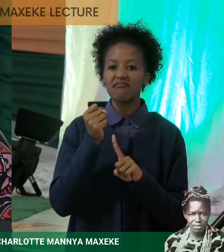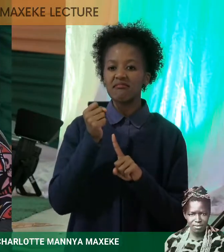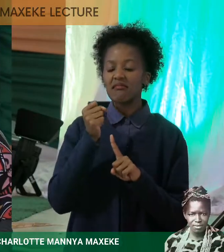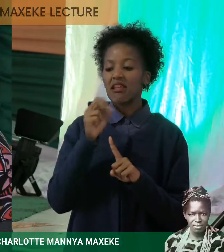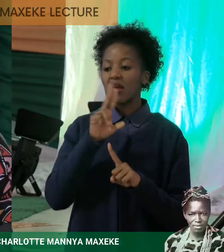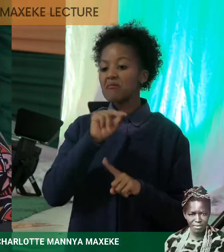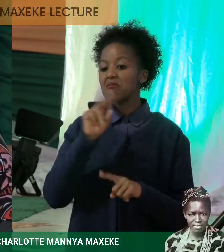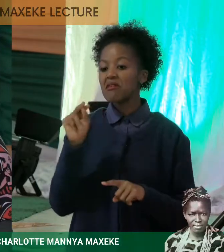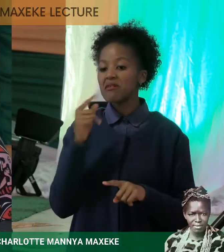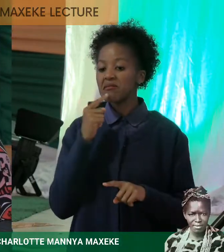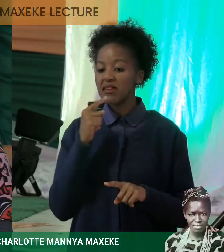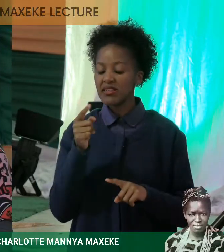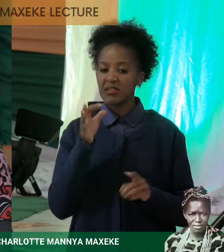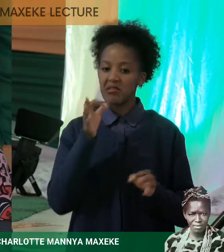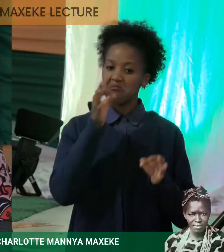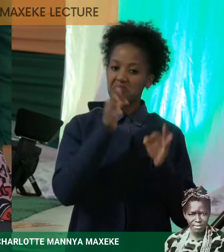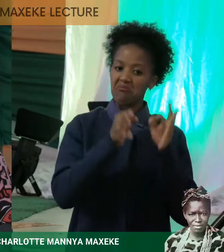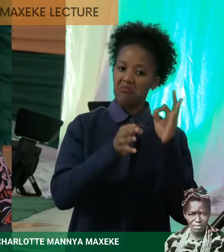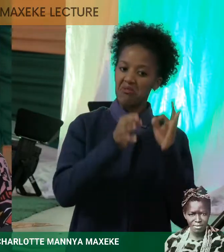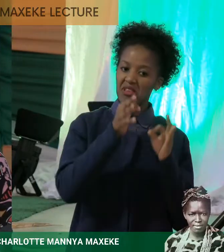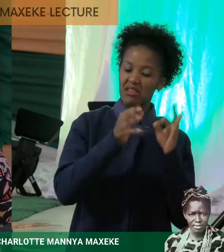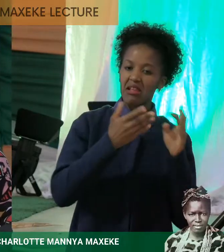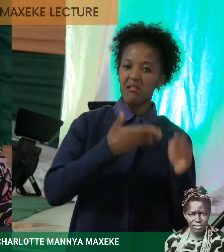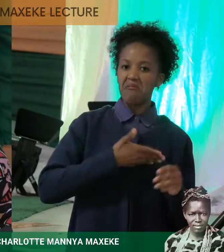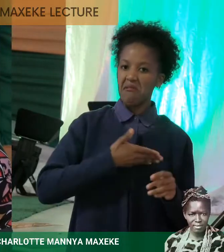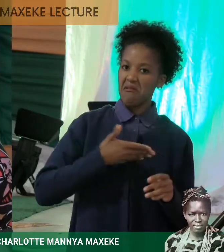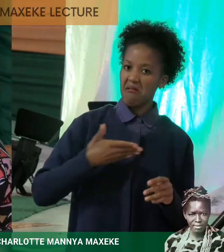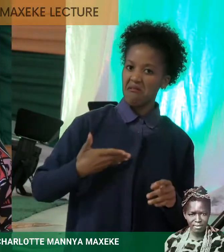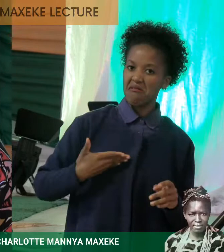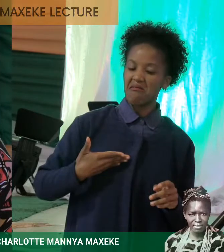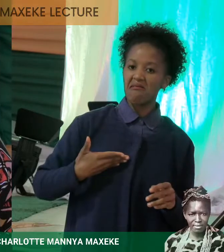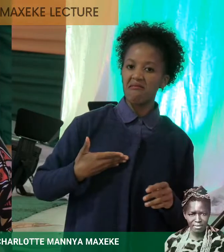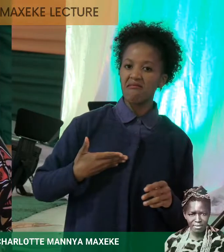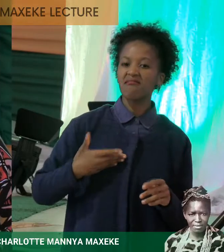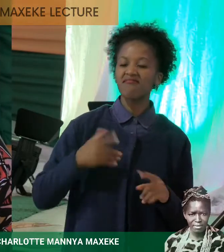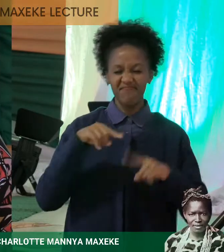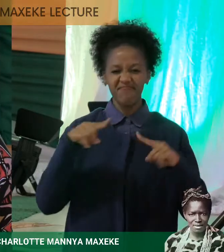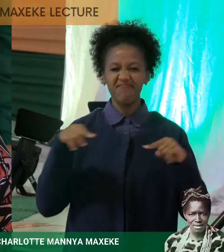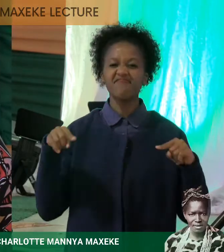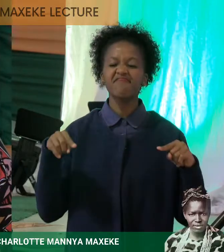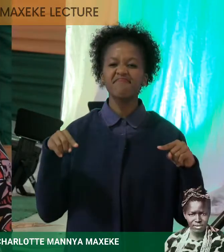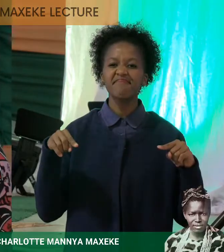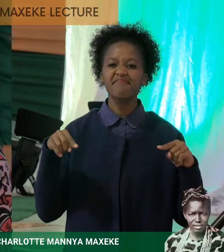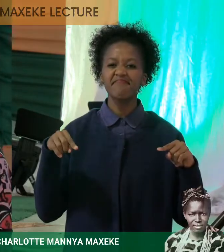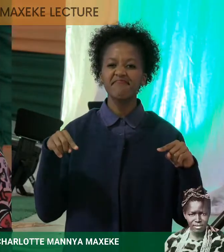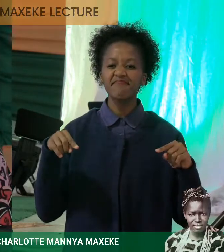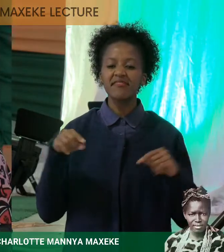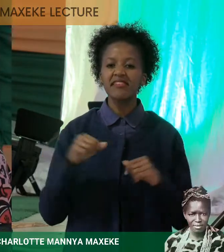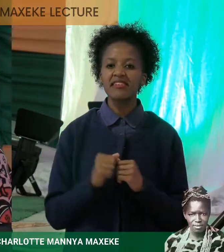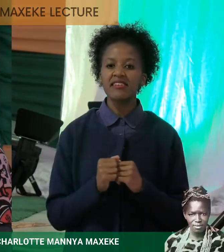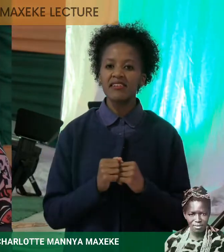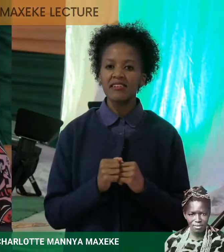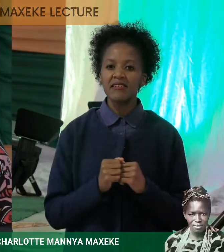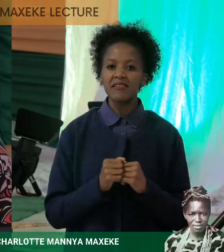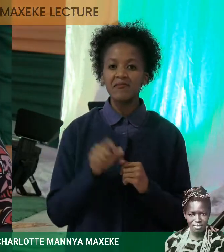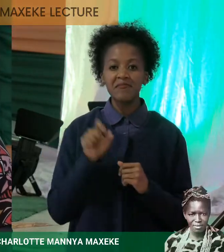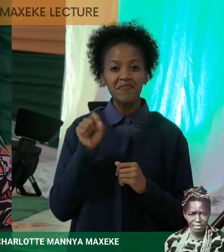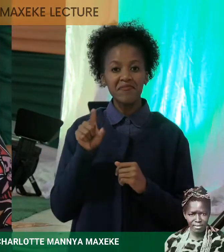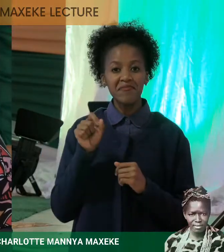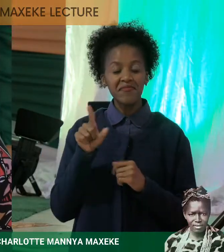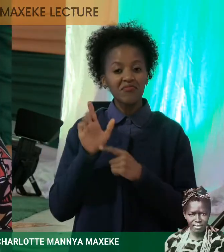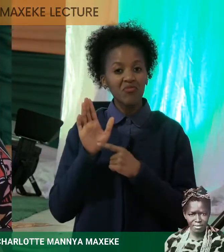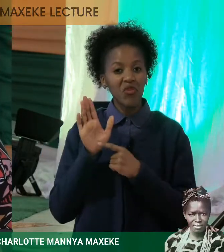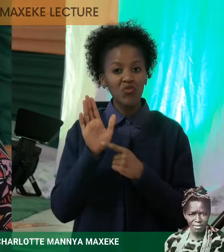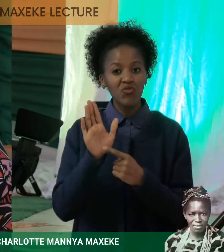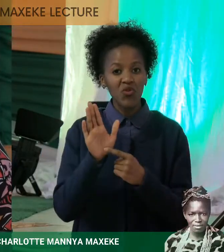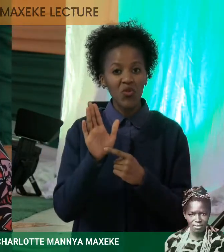bathi ngupolitical mother figure, njalo njalo. Oku ke kubonisa ukuba